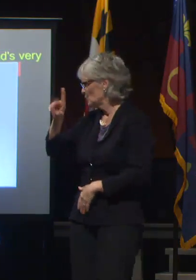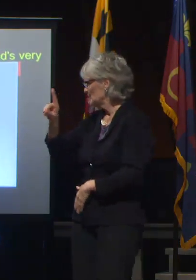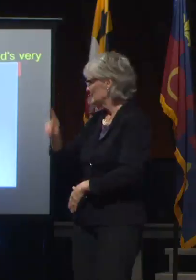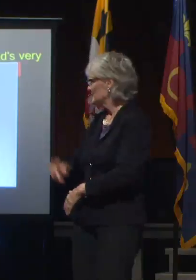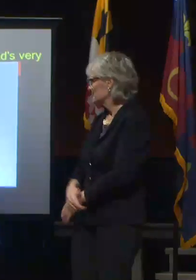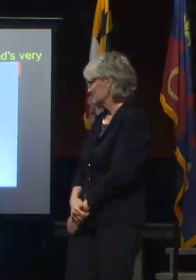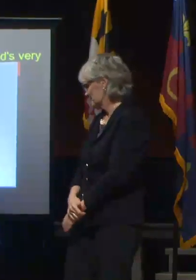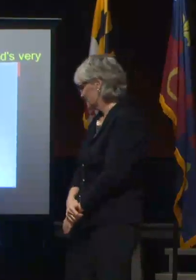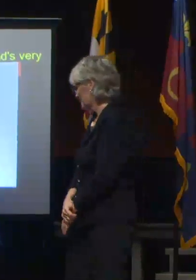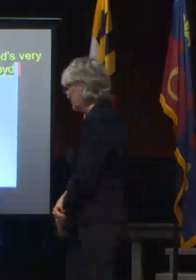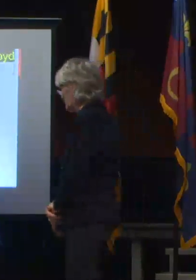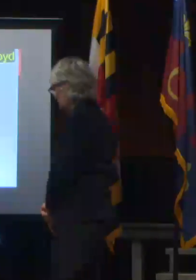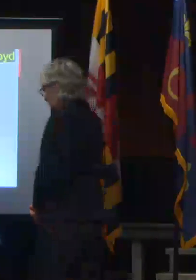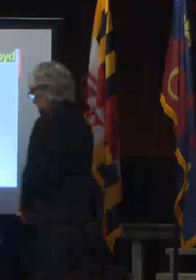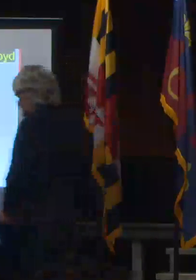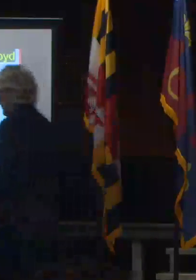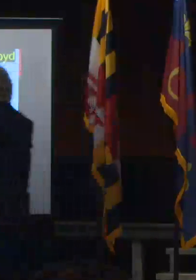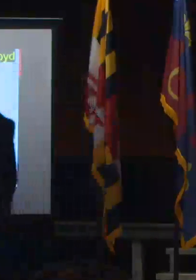Thank you.